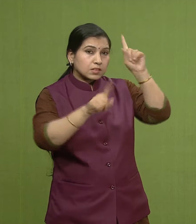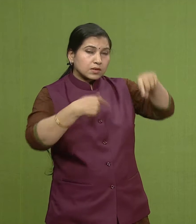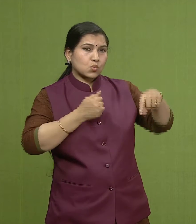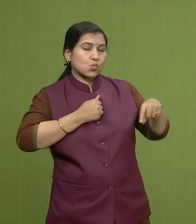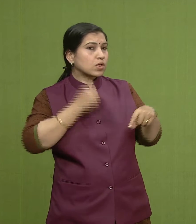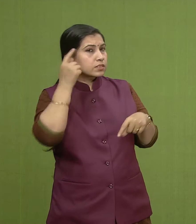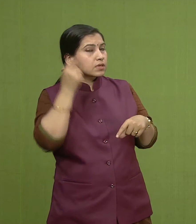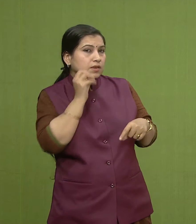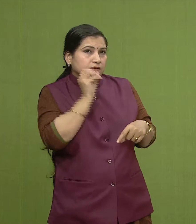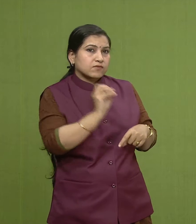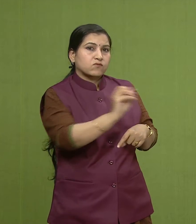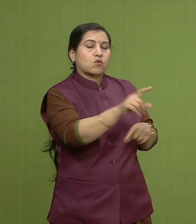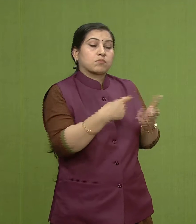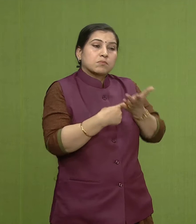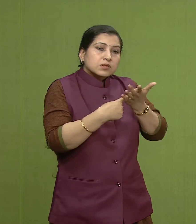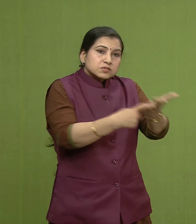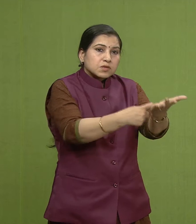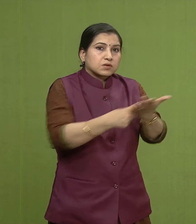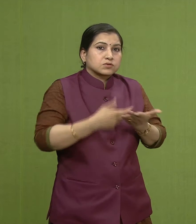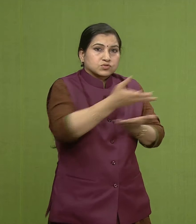in a respectful manner.